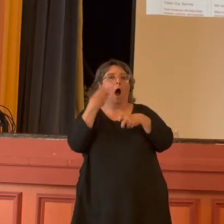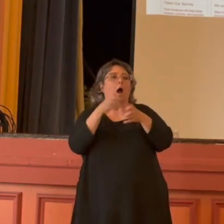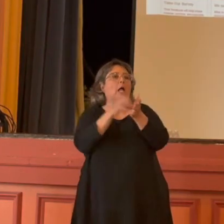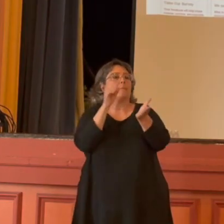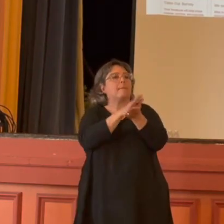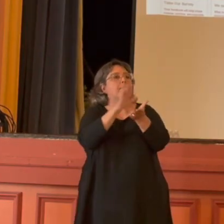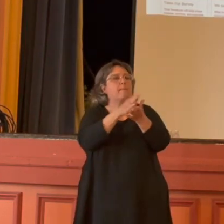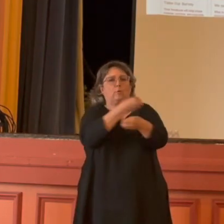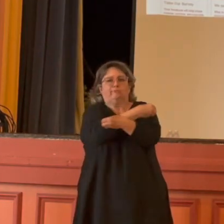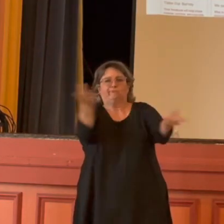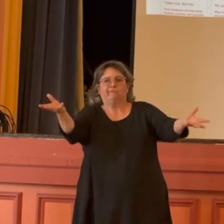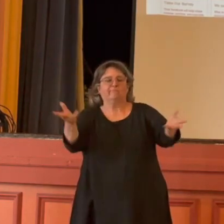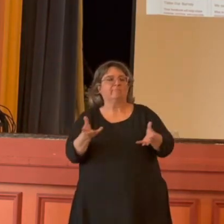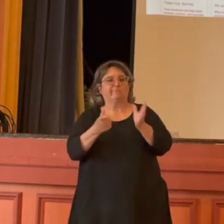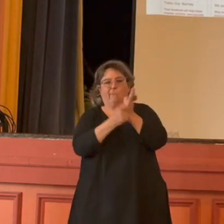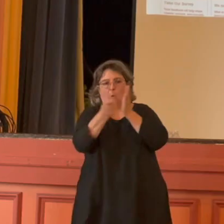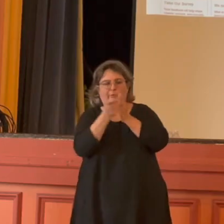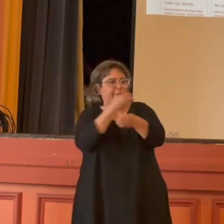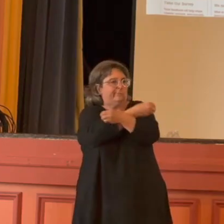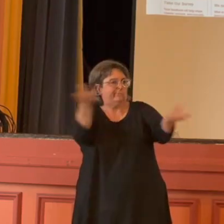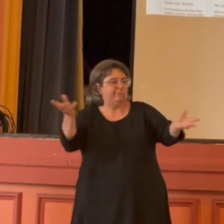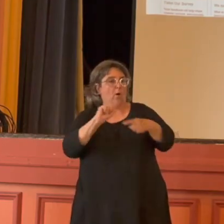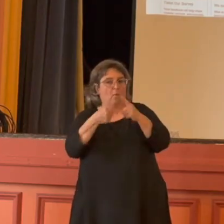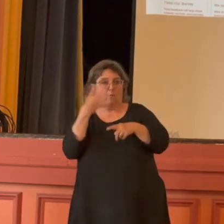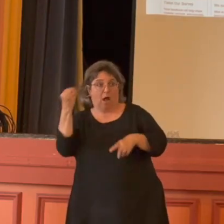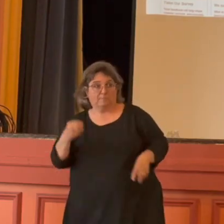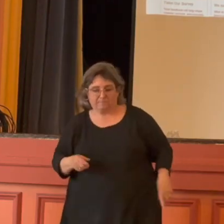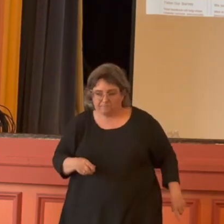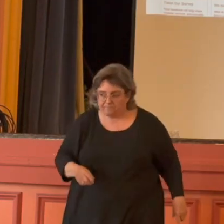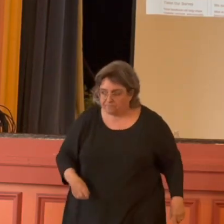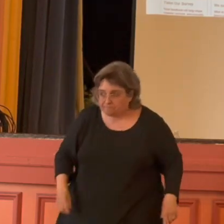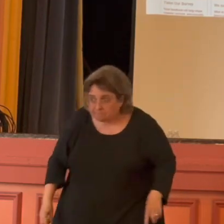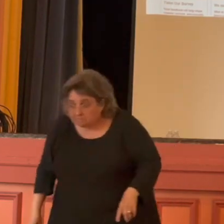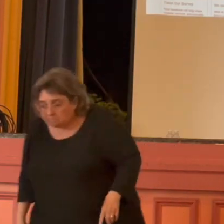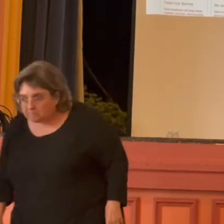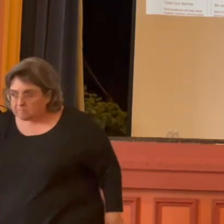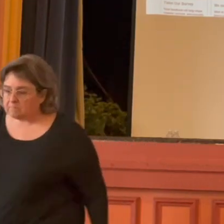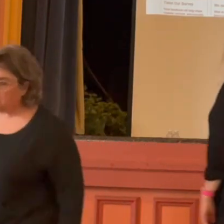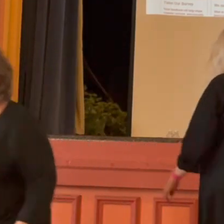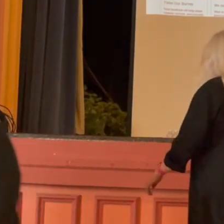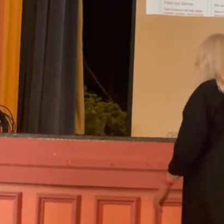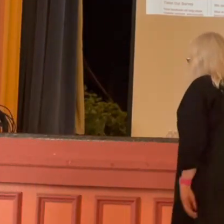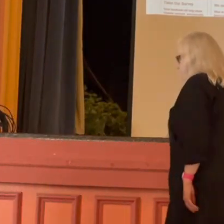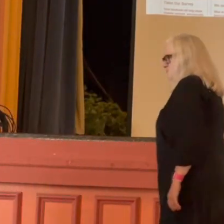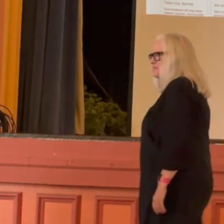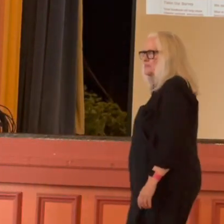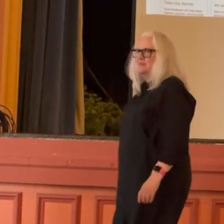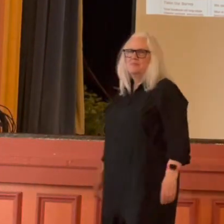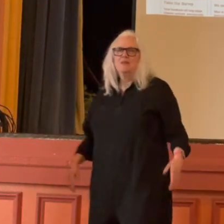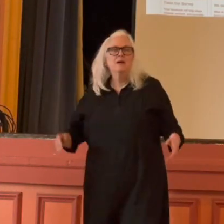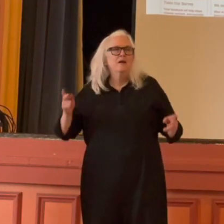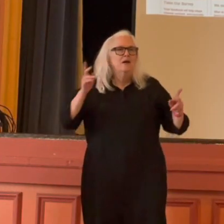copy brochure of these questions when we're out and about in the community, just so that people can have access